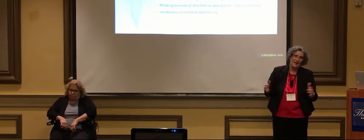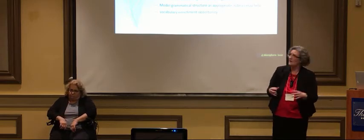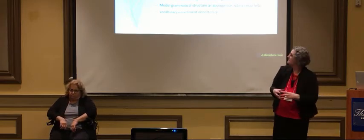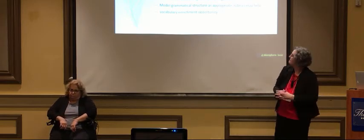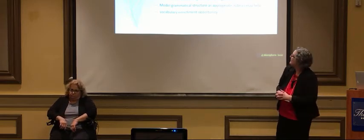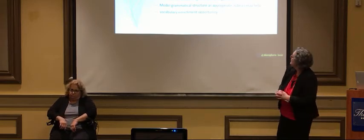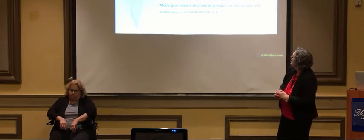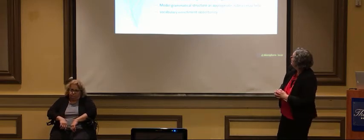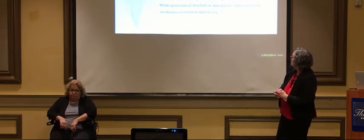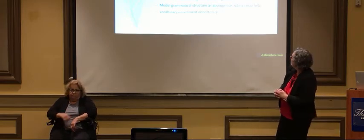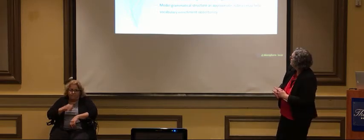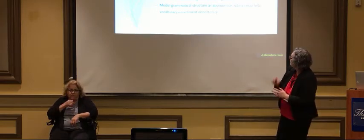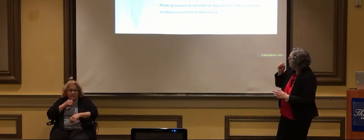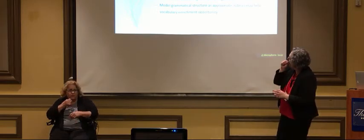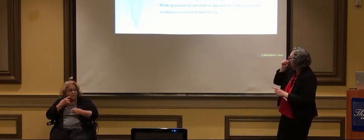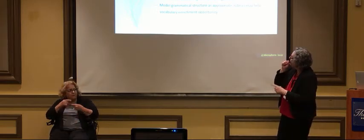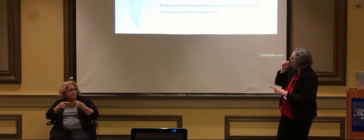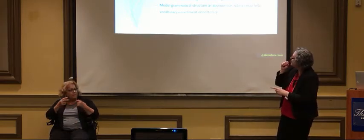agreement about that.